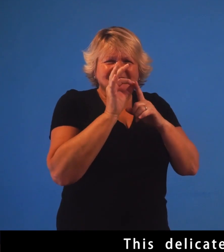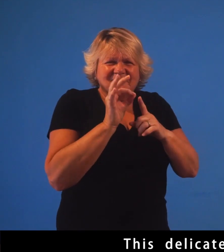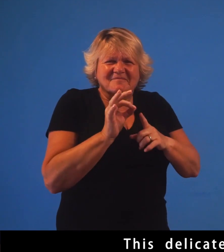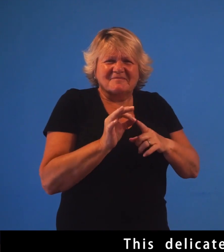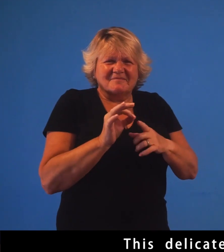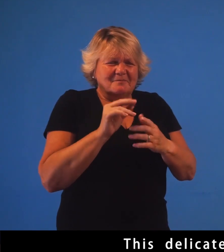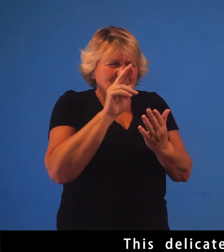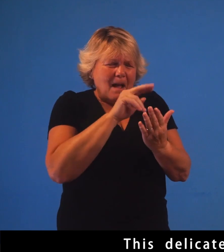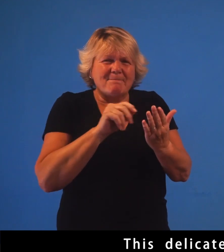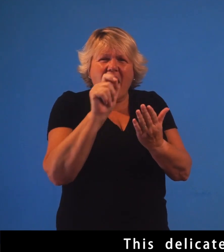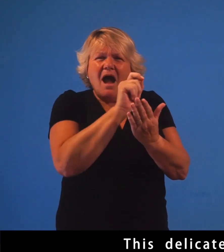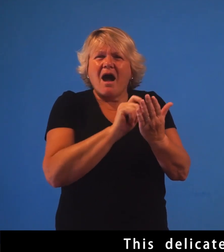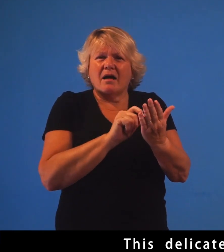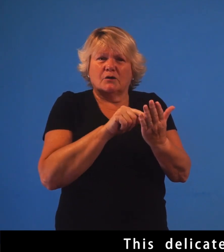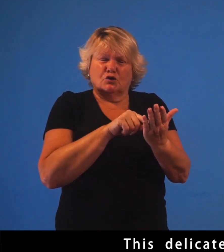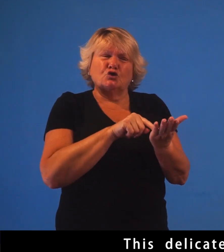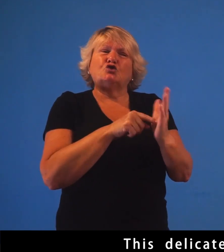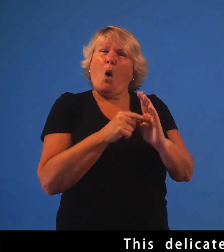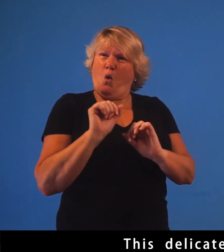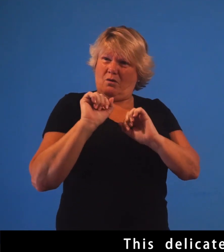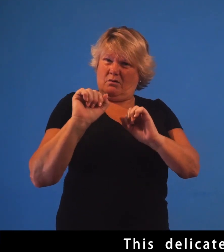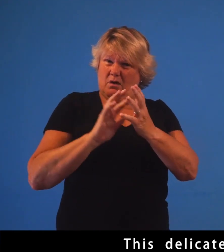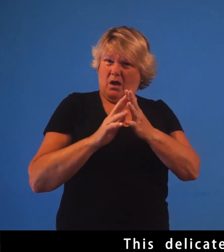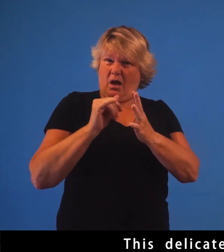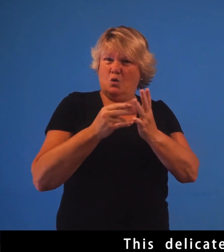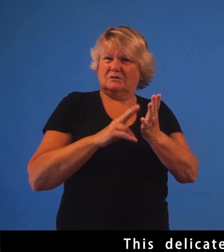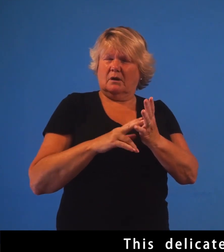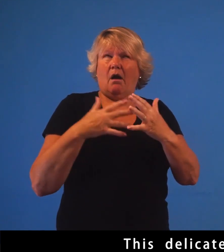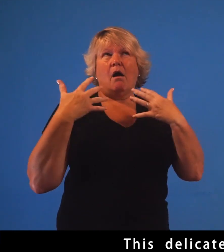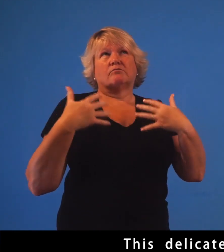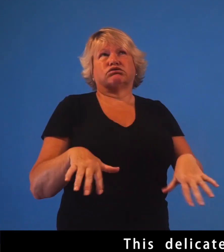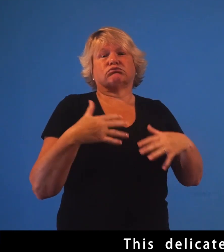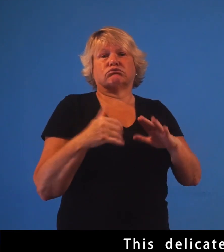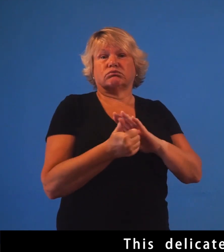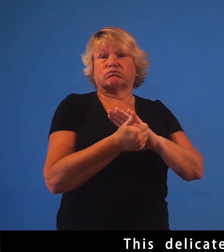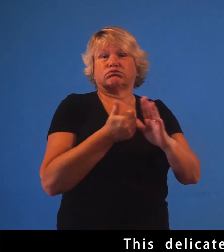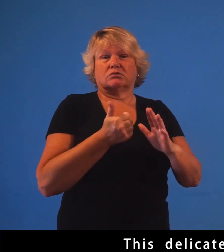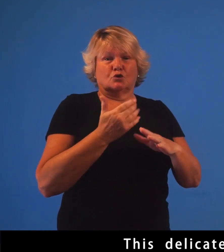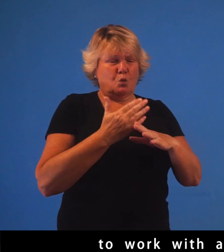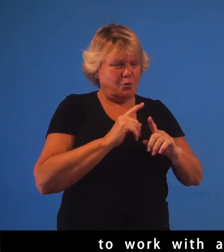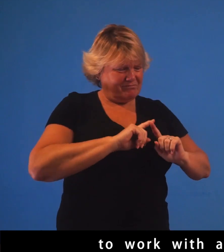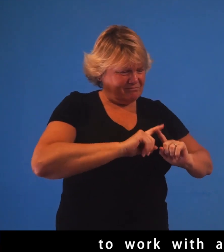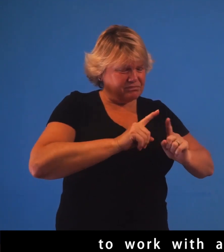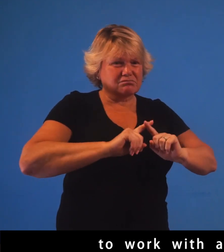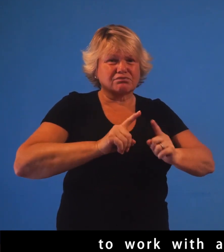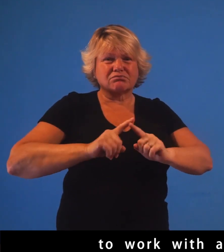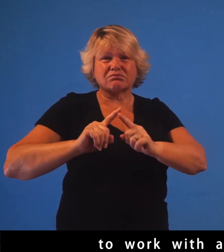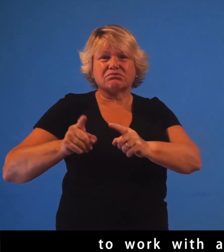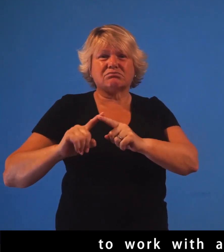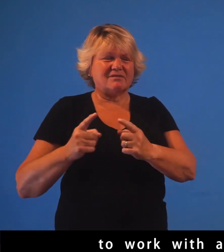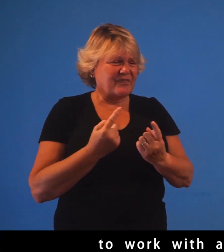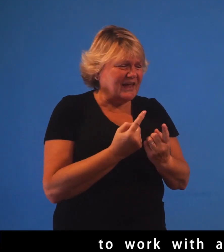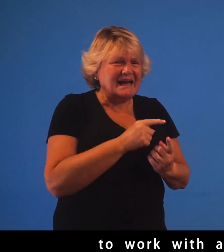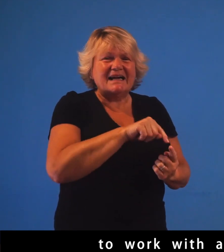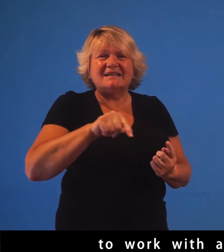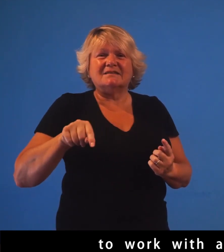This delicate work on paper demonstrates Howson's amazing ability to work with a range of